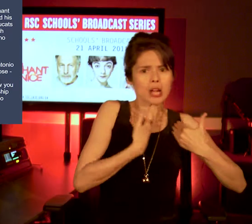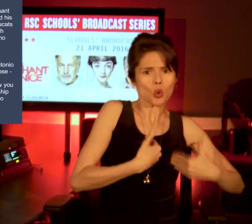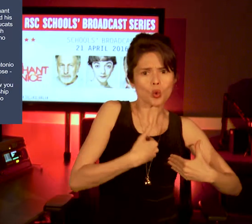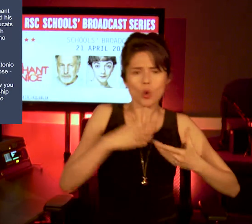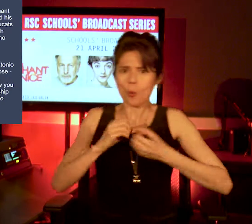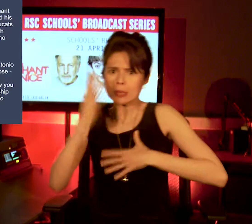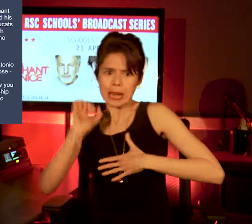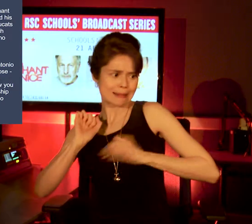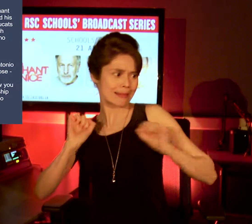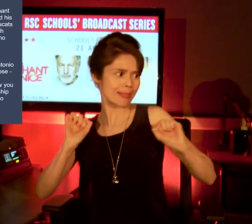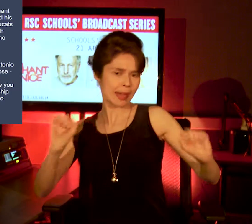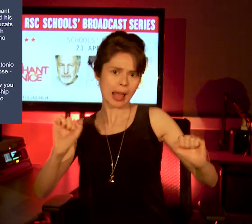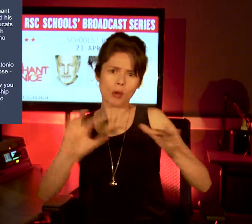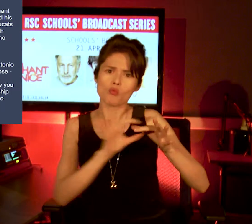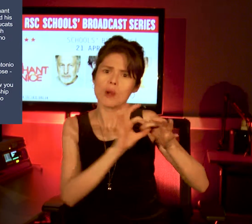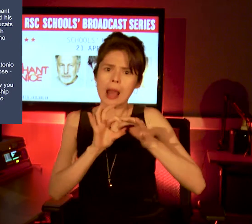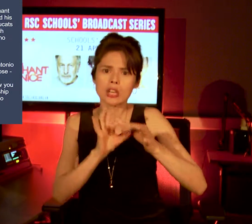is very close,